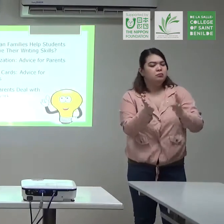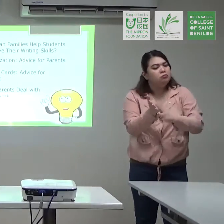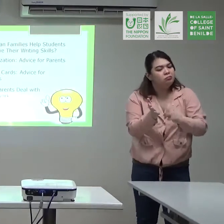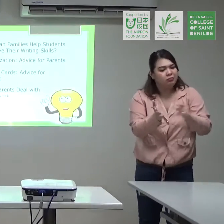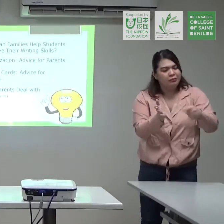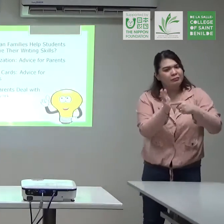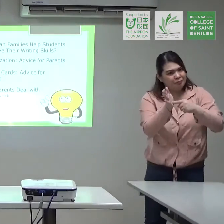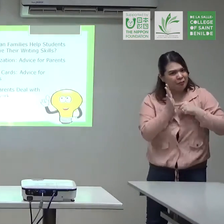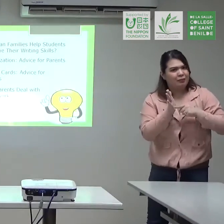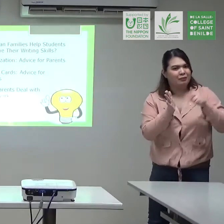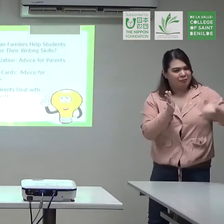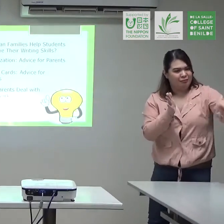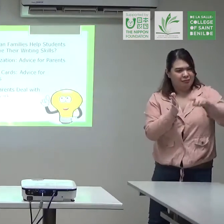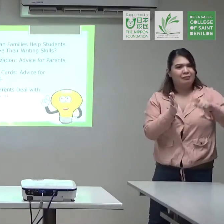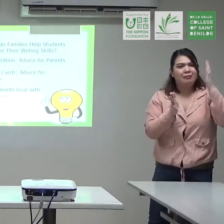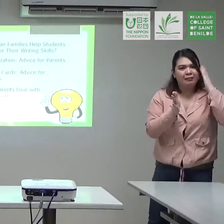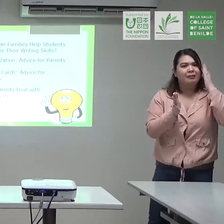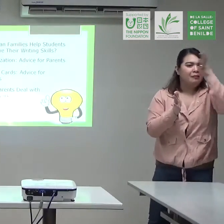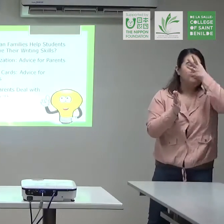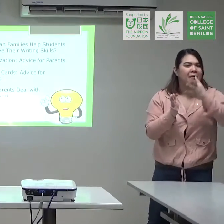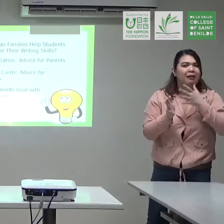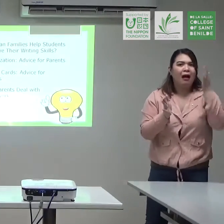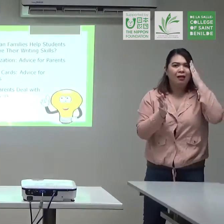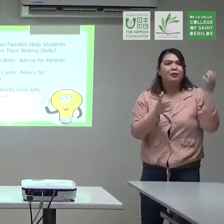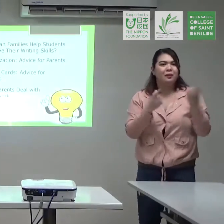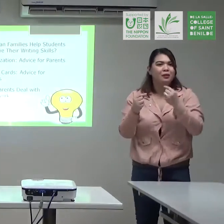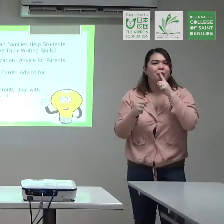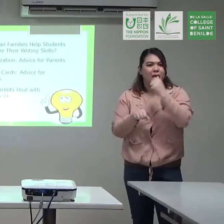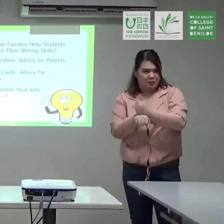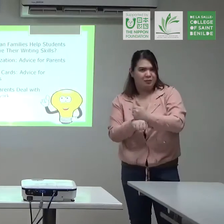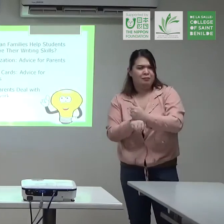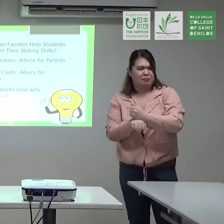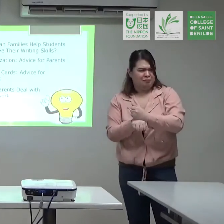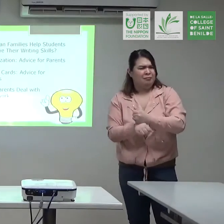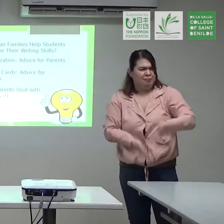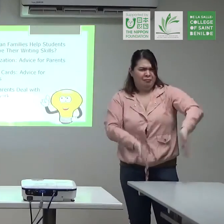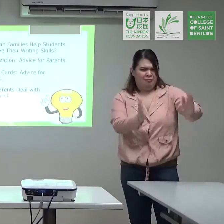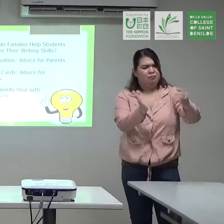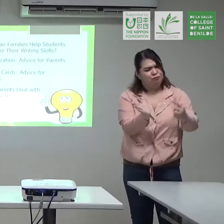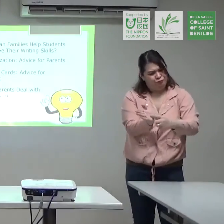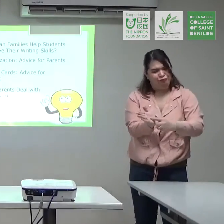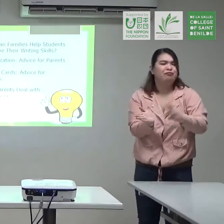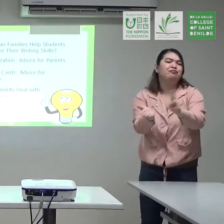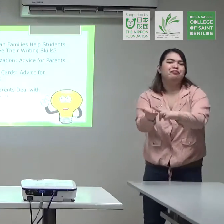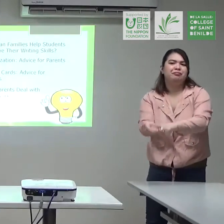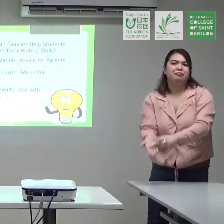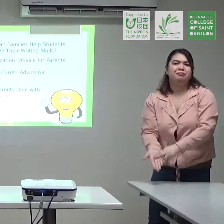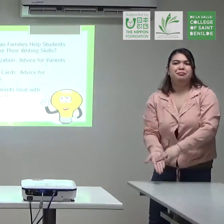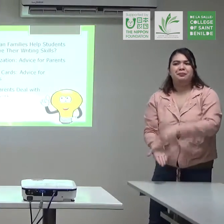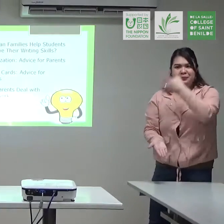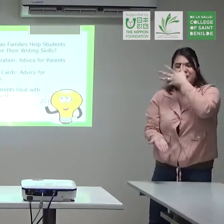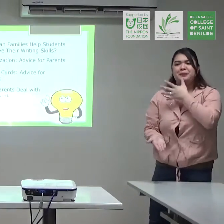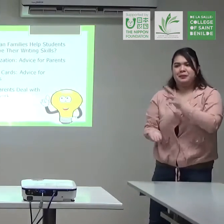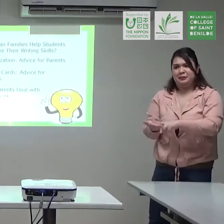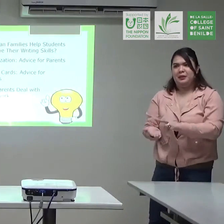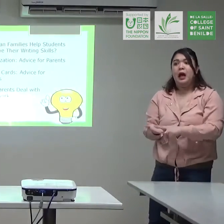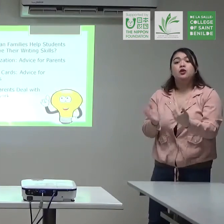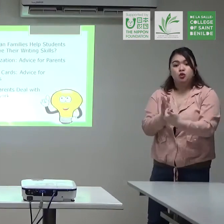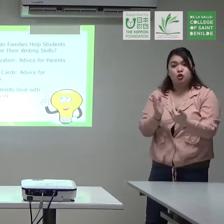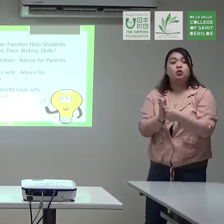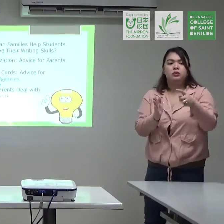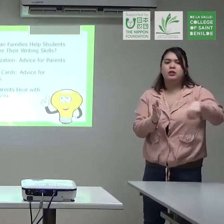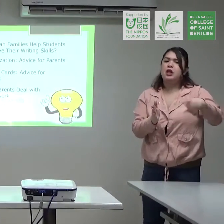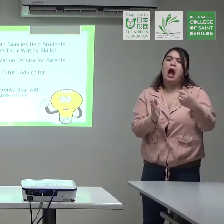the parents are aware of what the students are doing. Let them sign your homework to show that they are